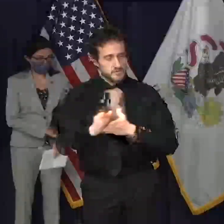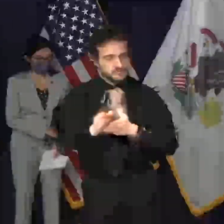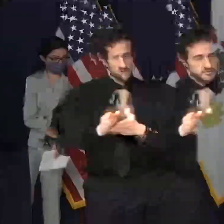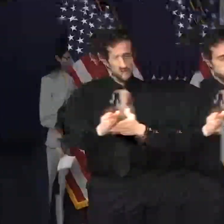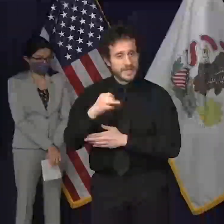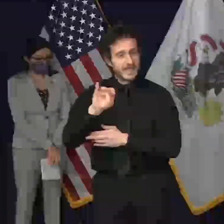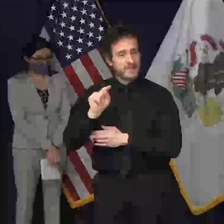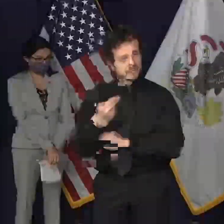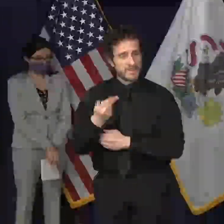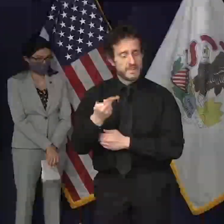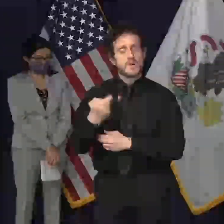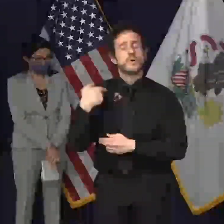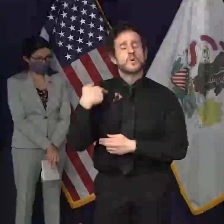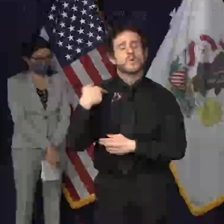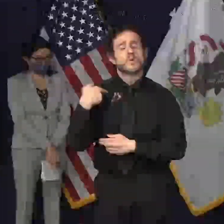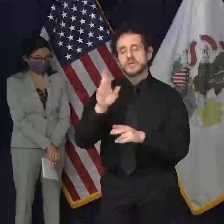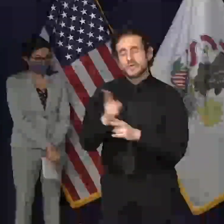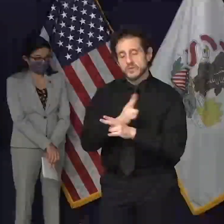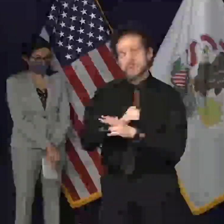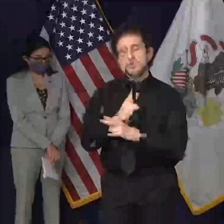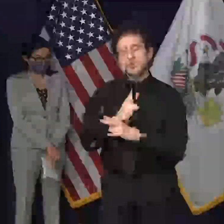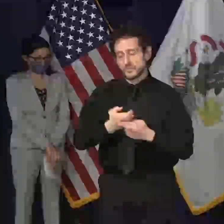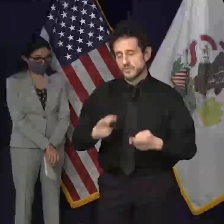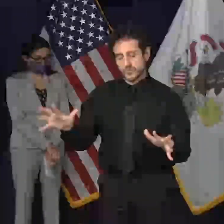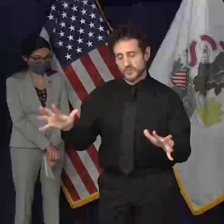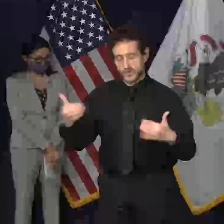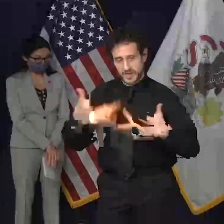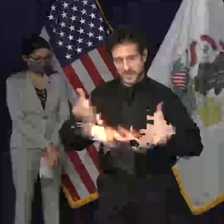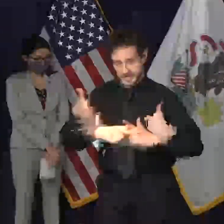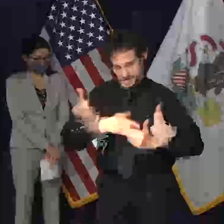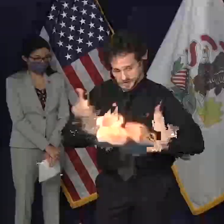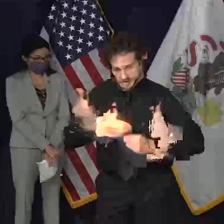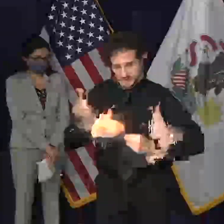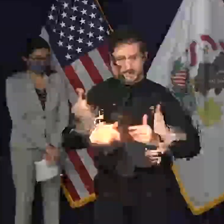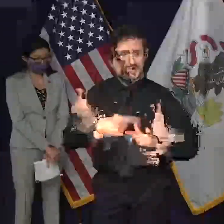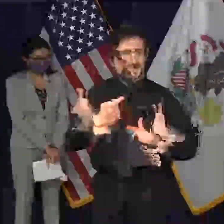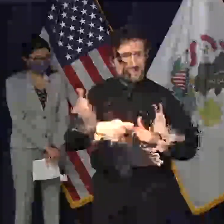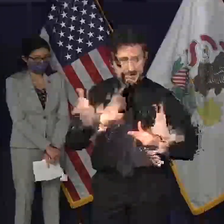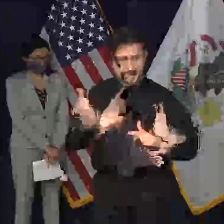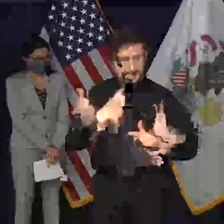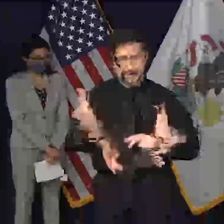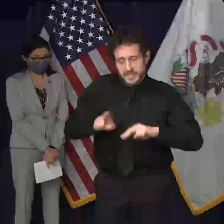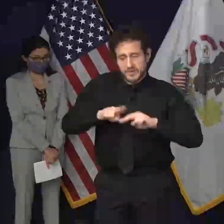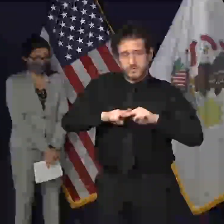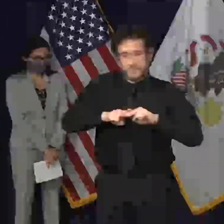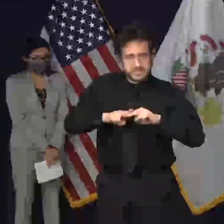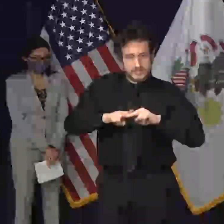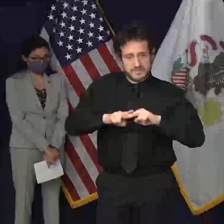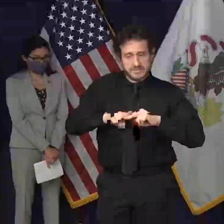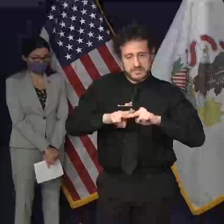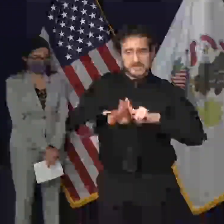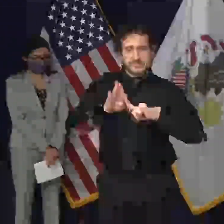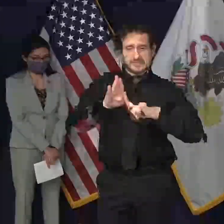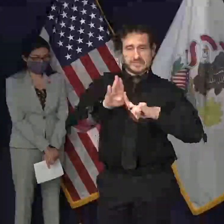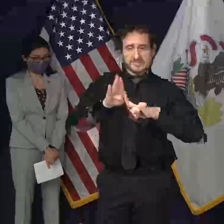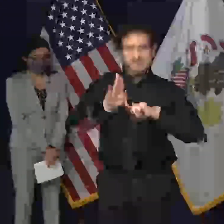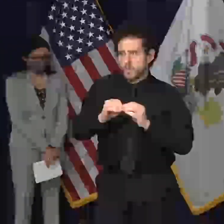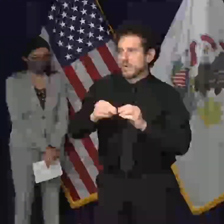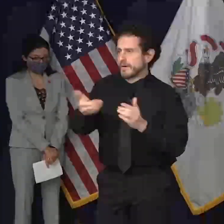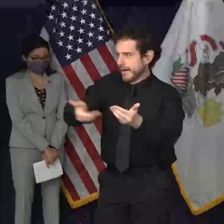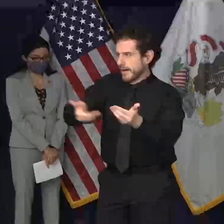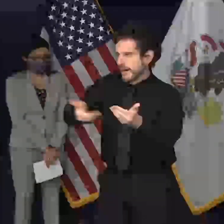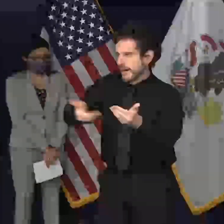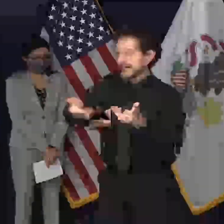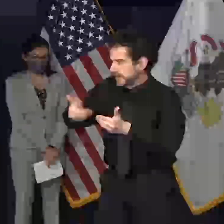to be using the resources that are in place to get started, and then we're going to scale up with time to get the full number that we need.